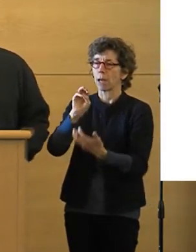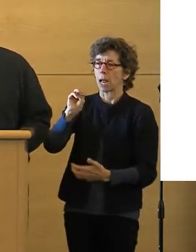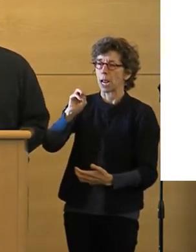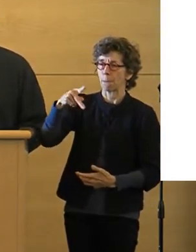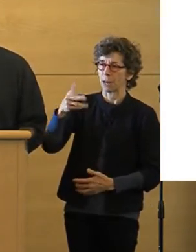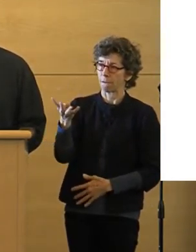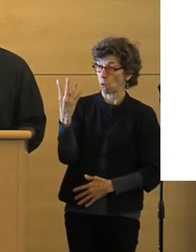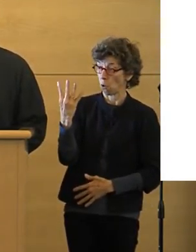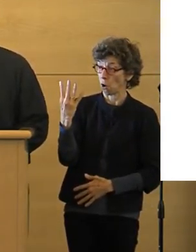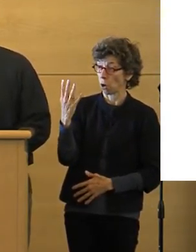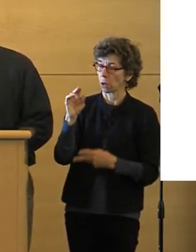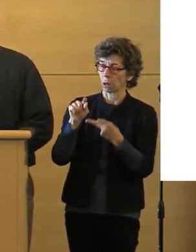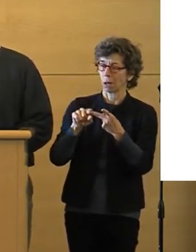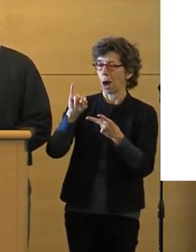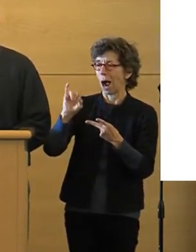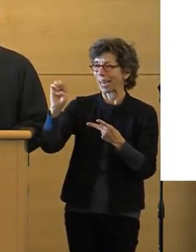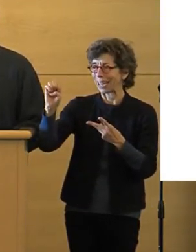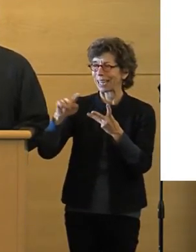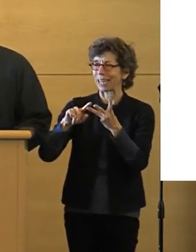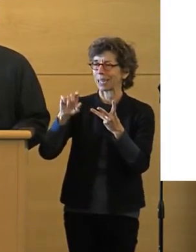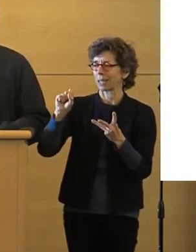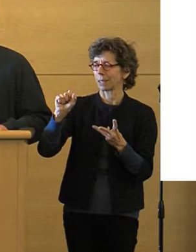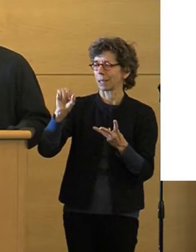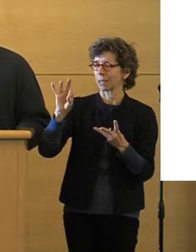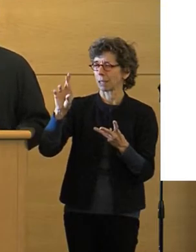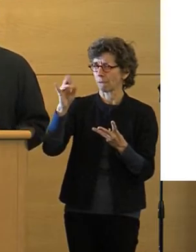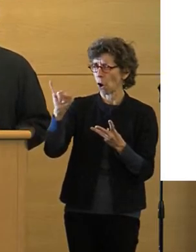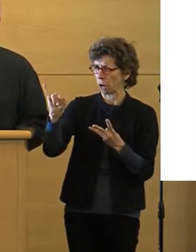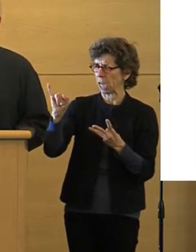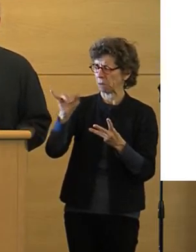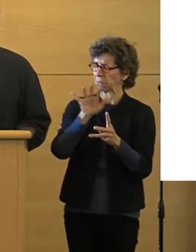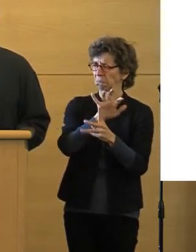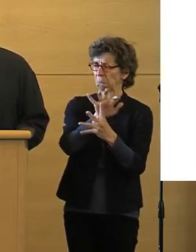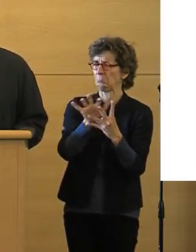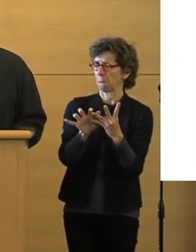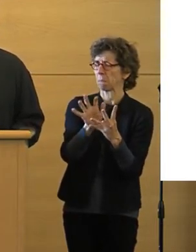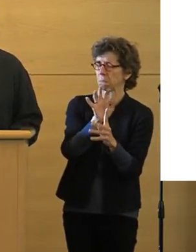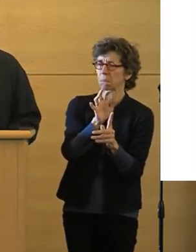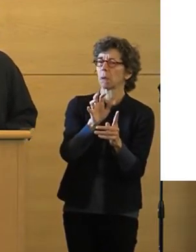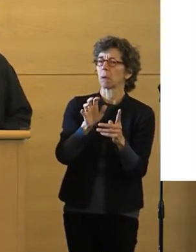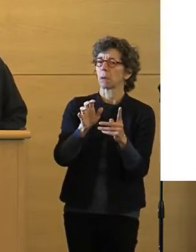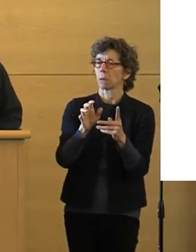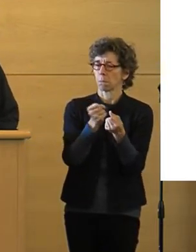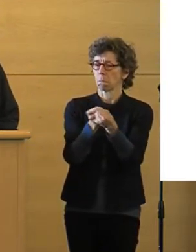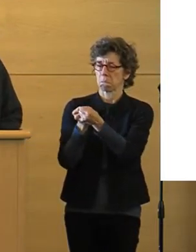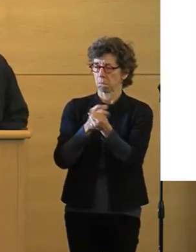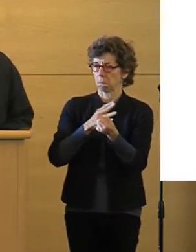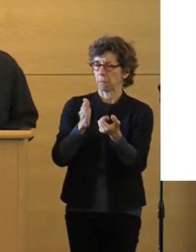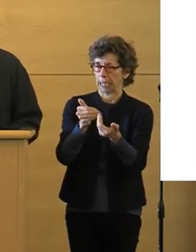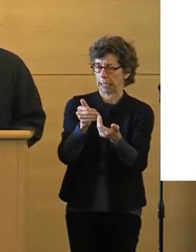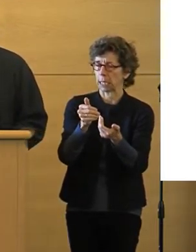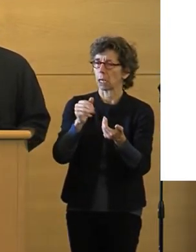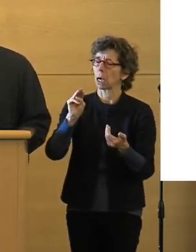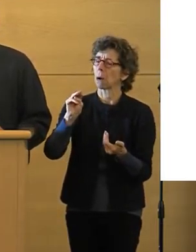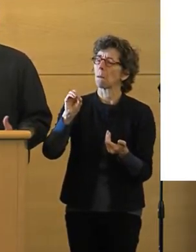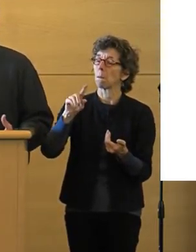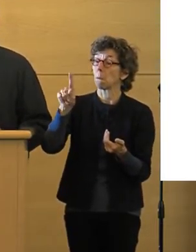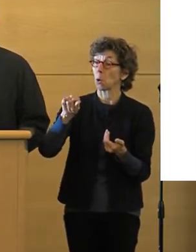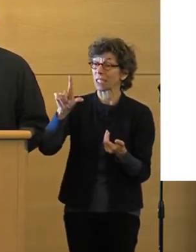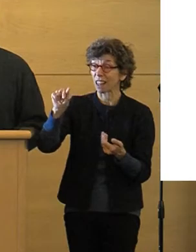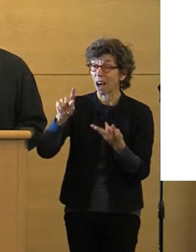that's the video file that actually plays in the player. And we provide a couple of those because not all browsers honor the same